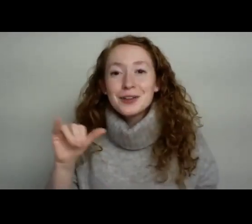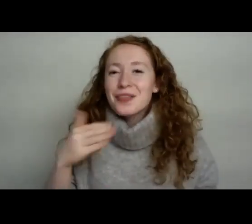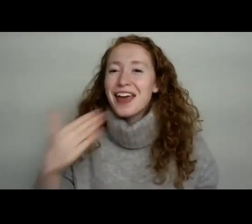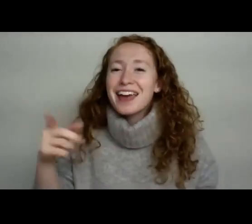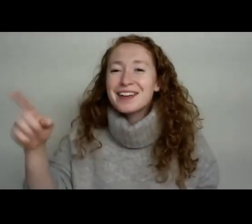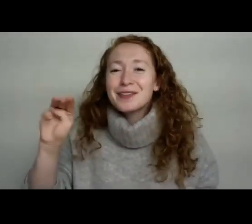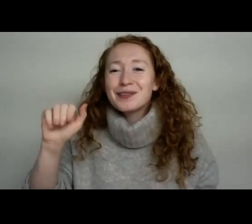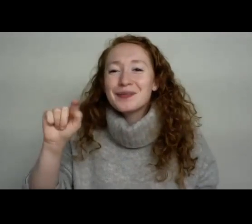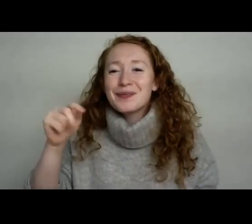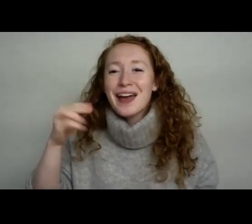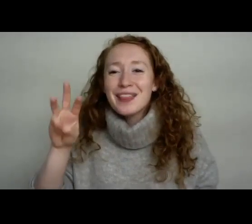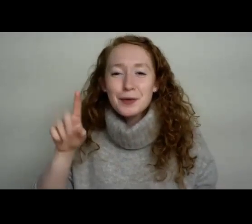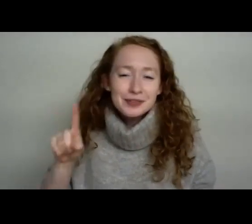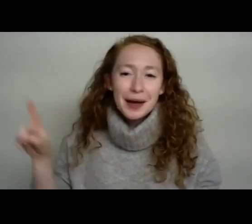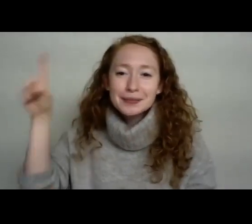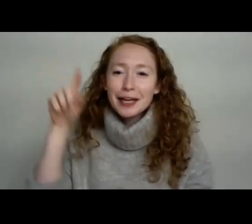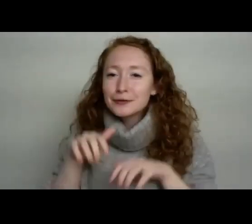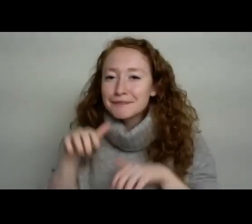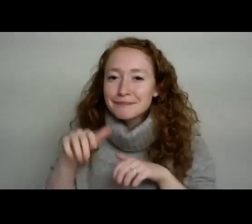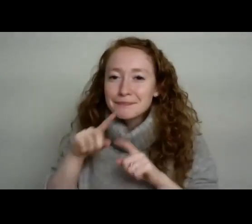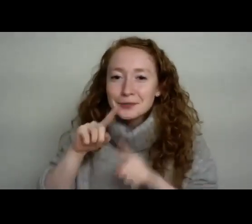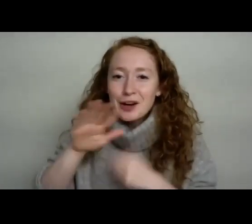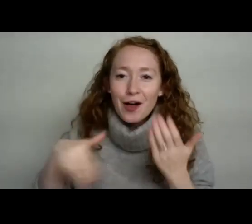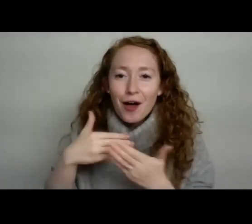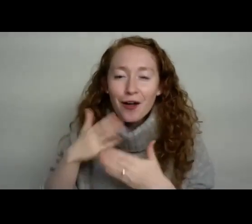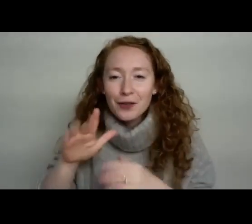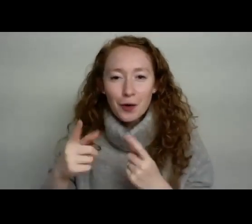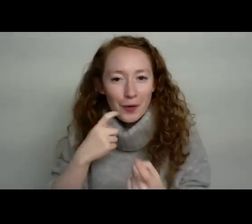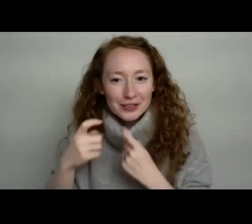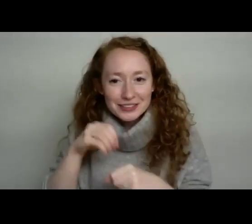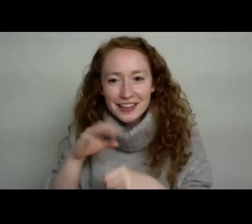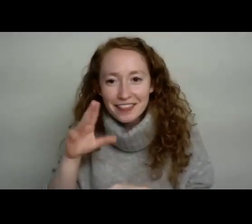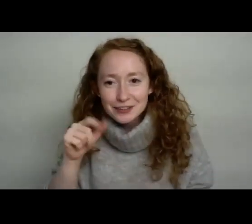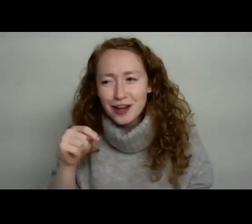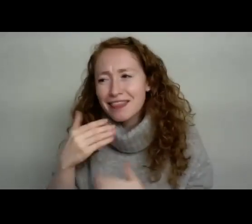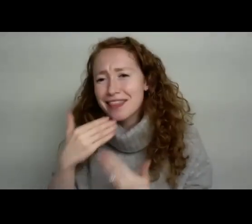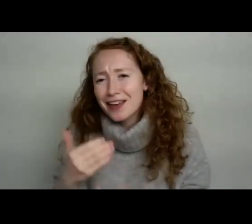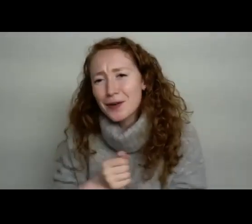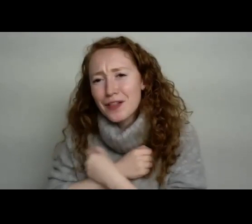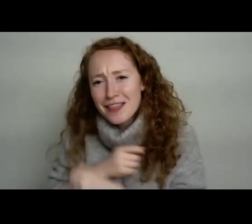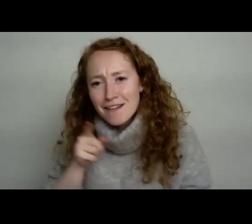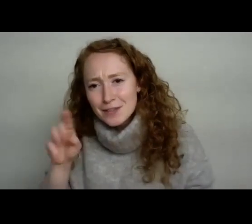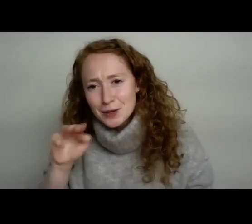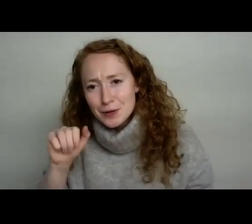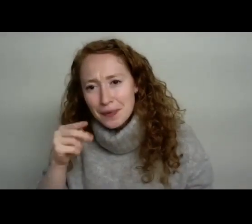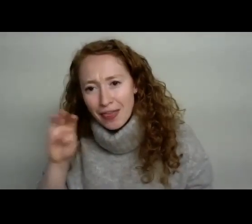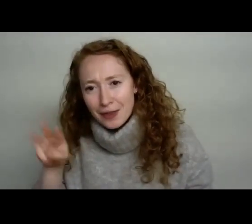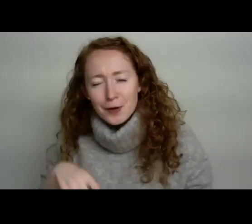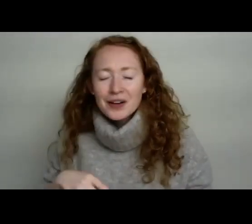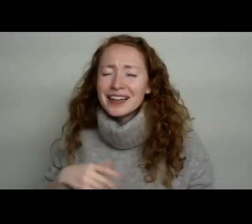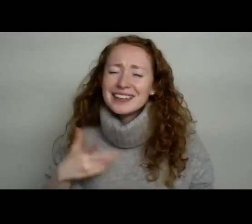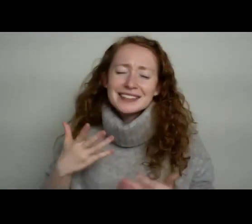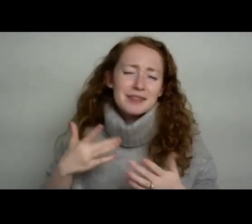you, Matthew. And thank you all who have joined us live. It's such a joy to not be alone on